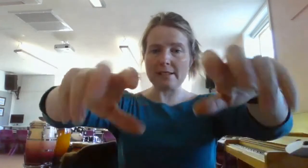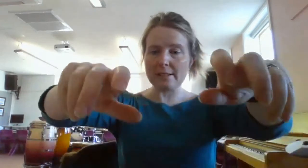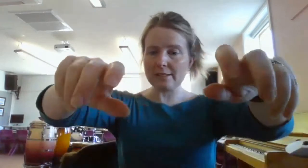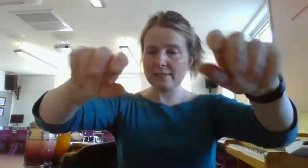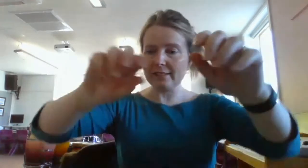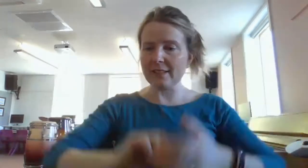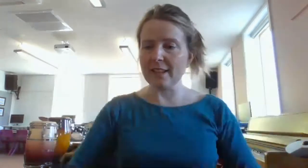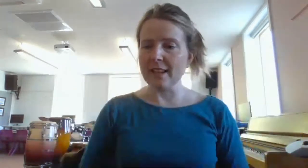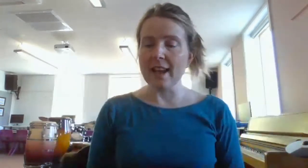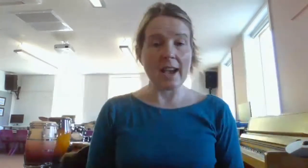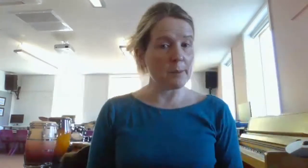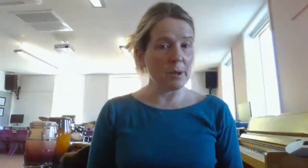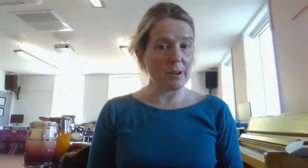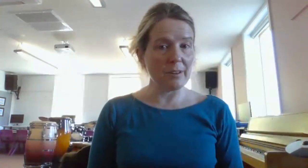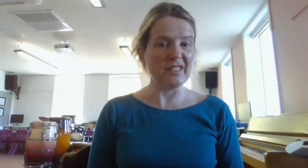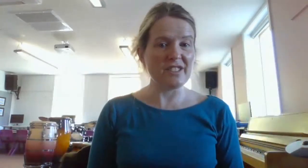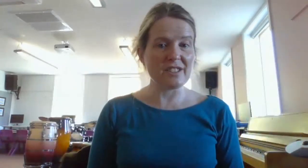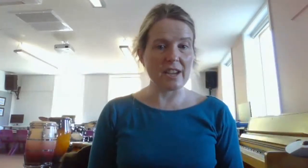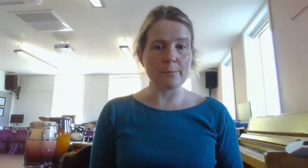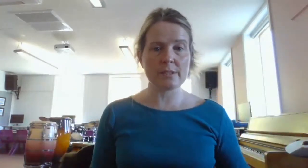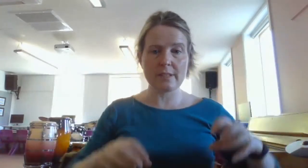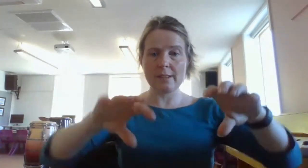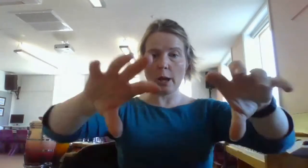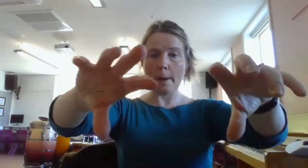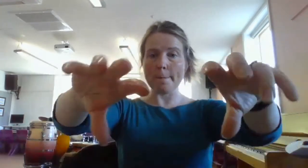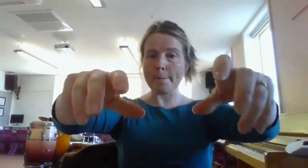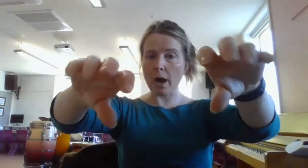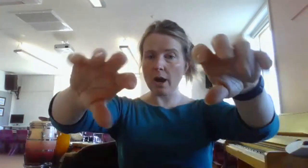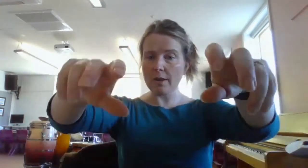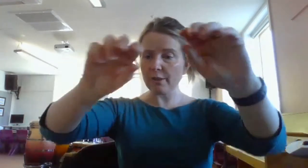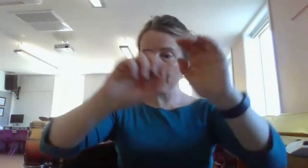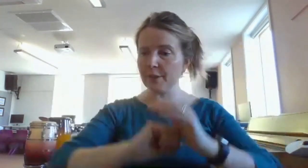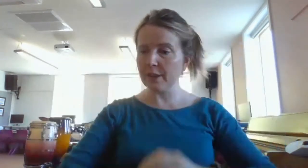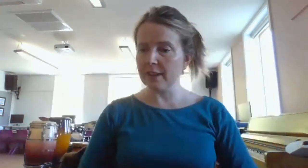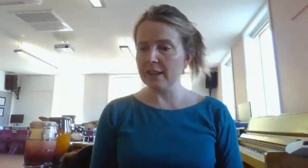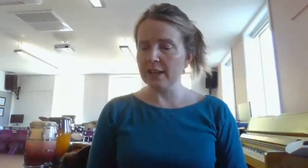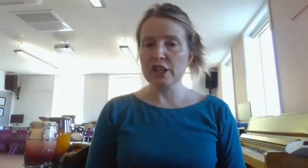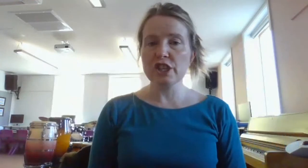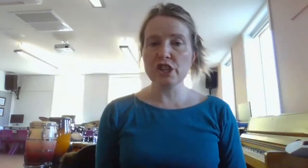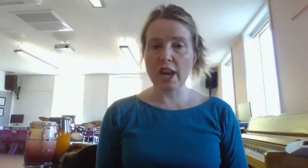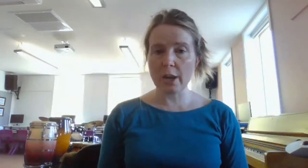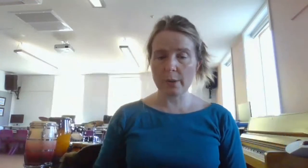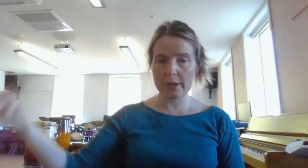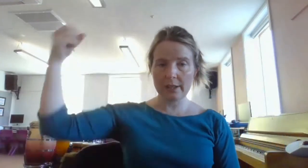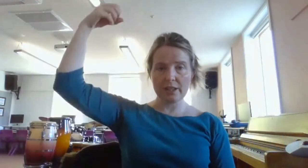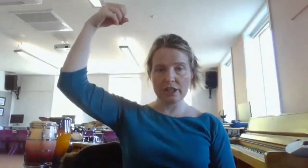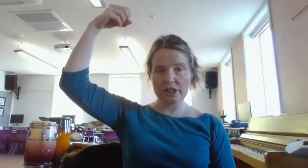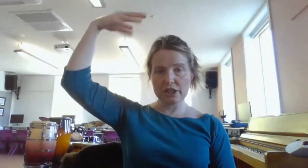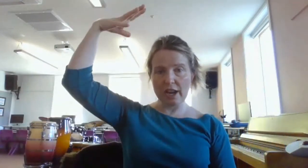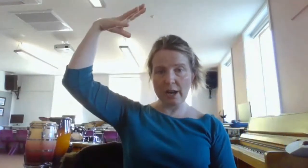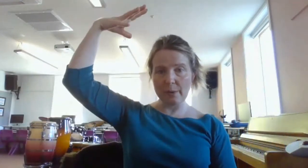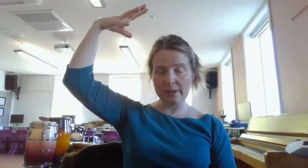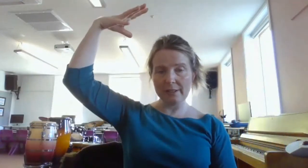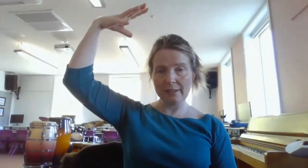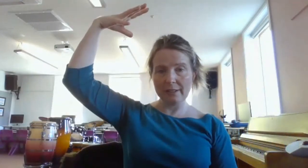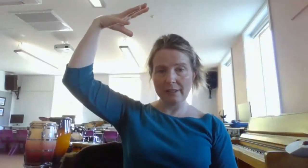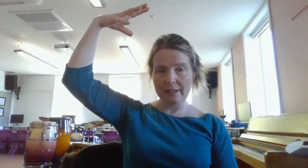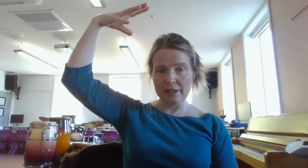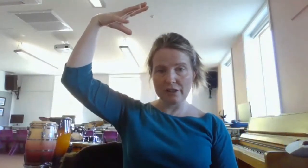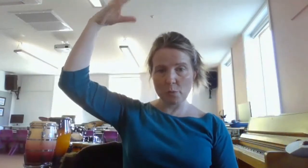basin. And a bath is just taps. Bath. Shower, shower. Just